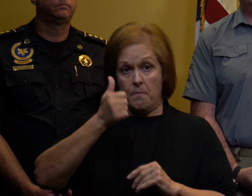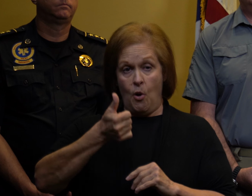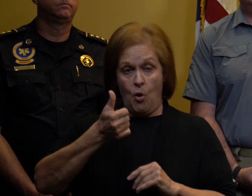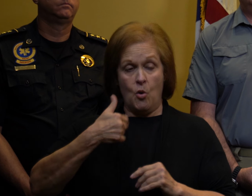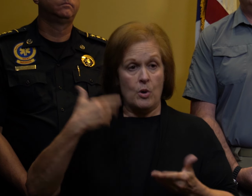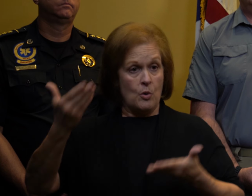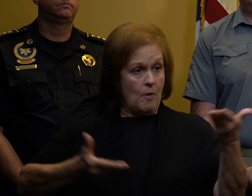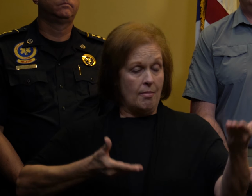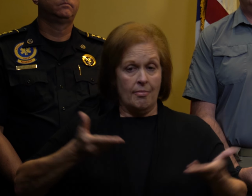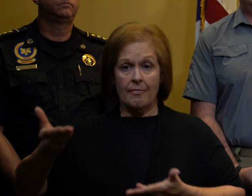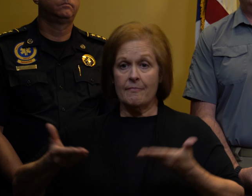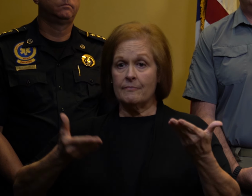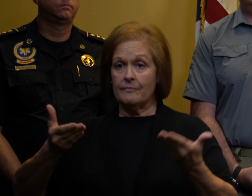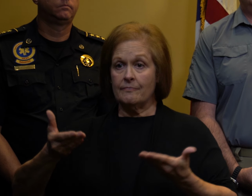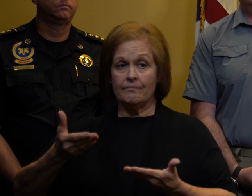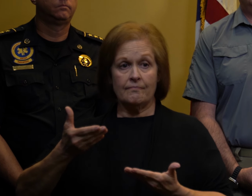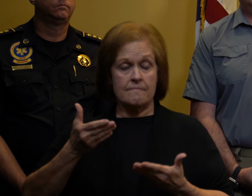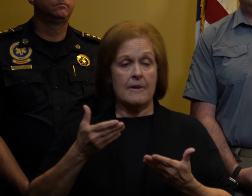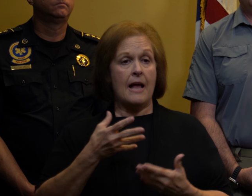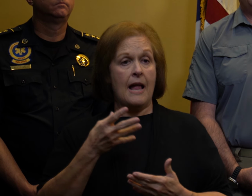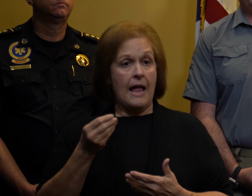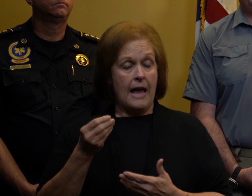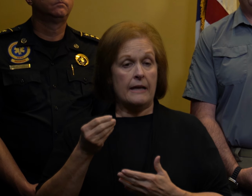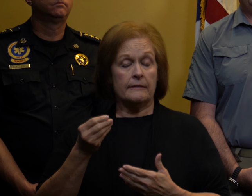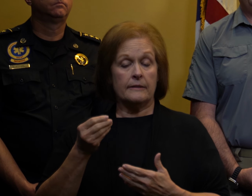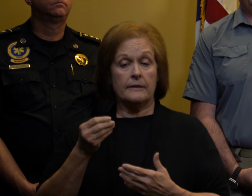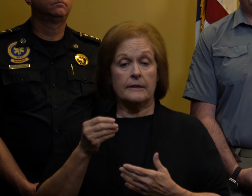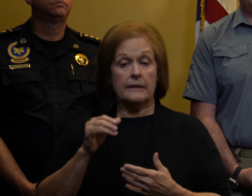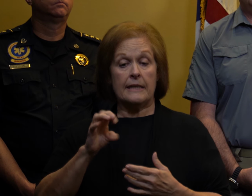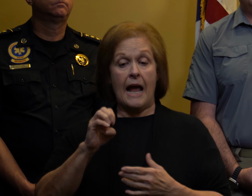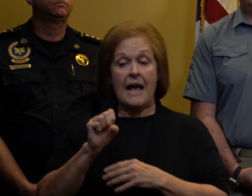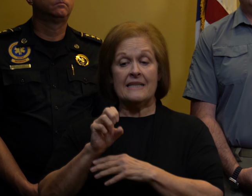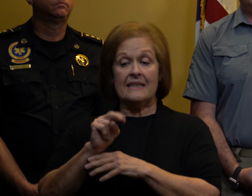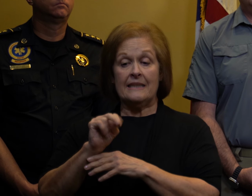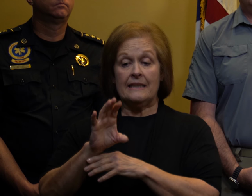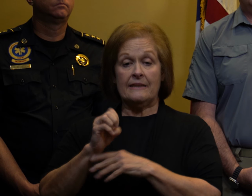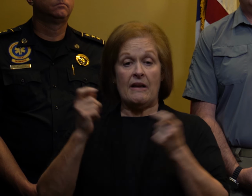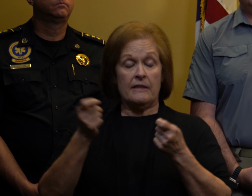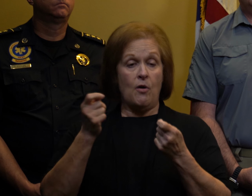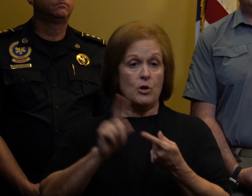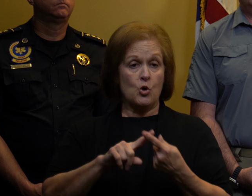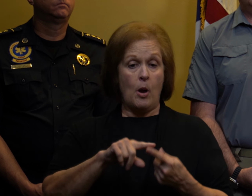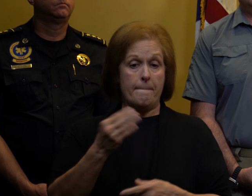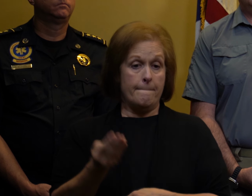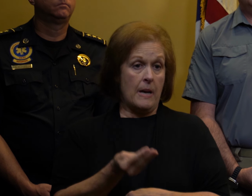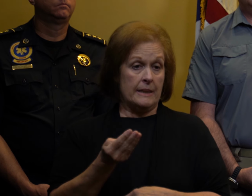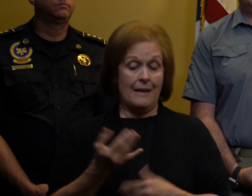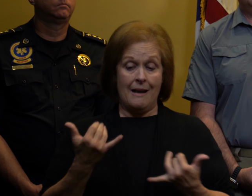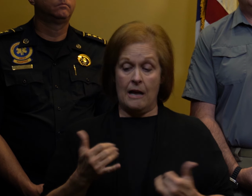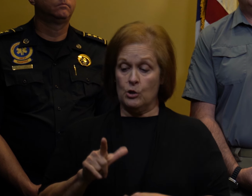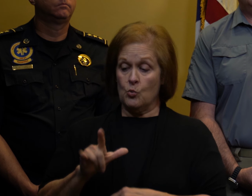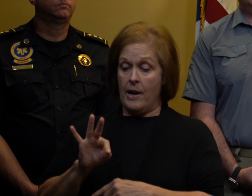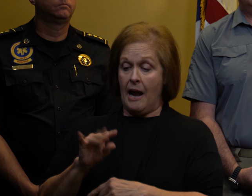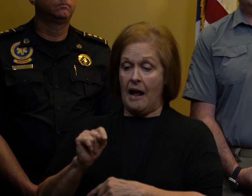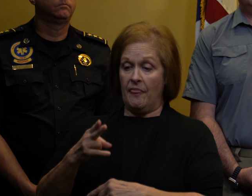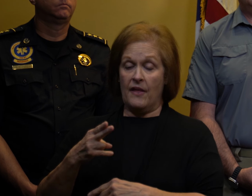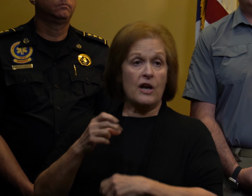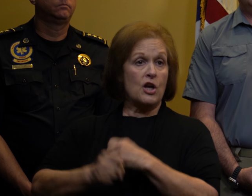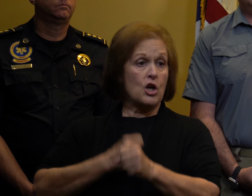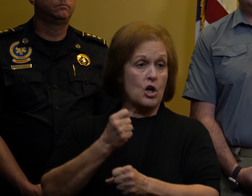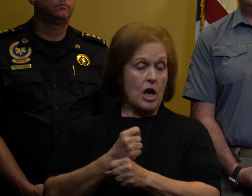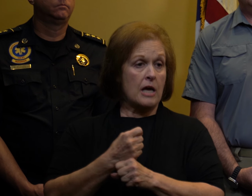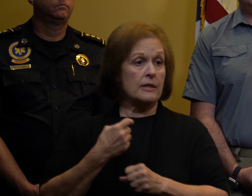welcome festivities, and of course goes through Monday. It is the 29th year, and it's very